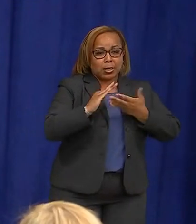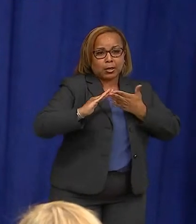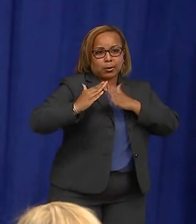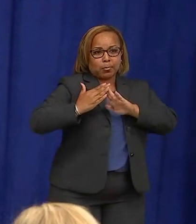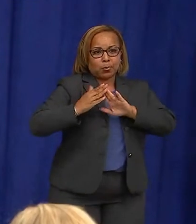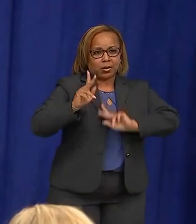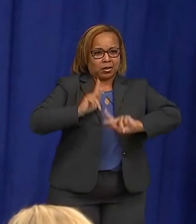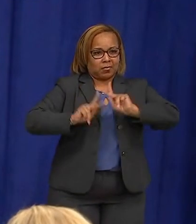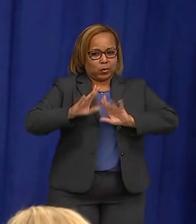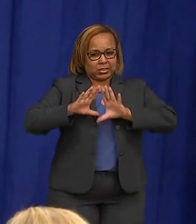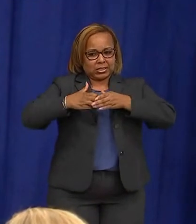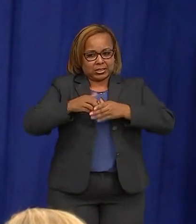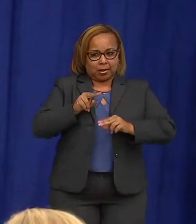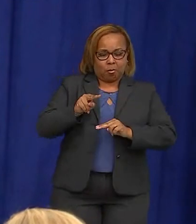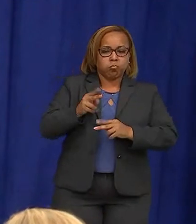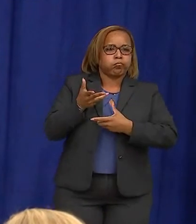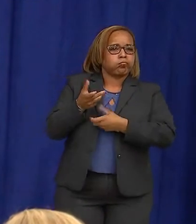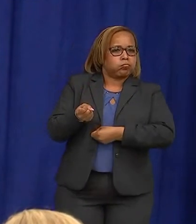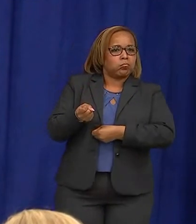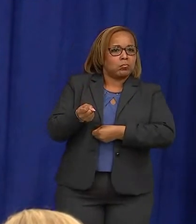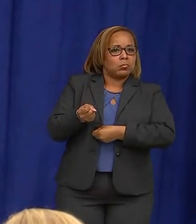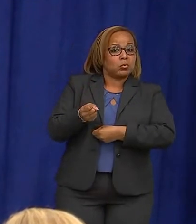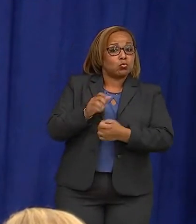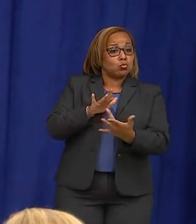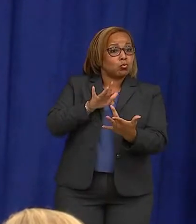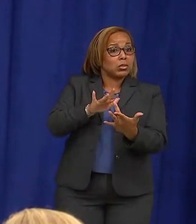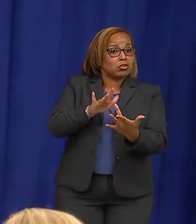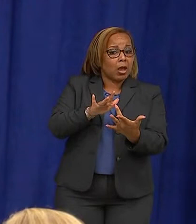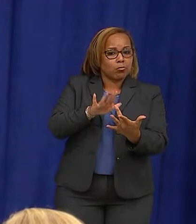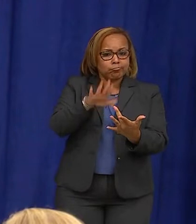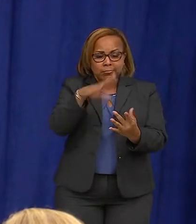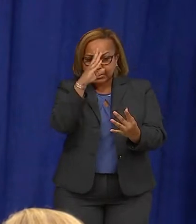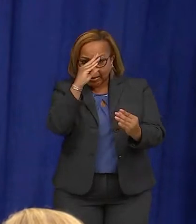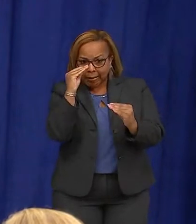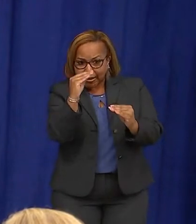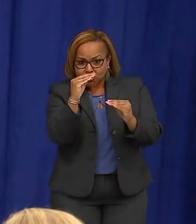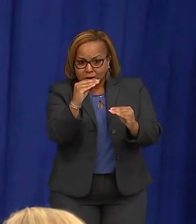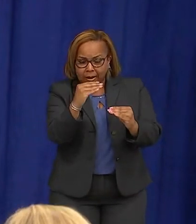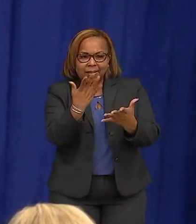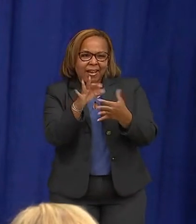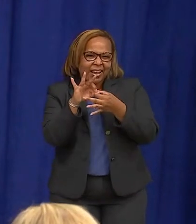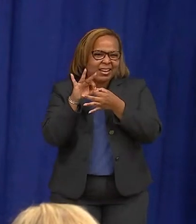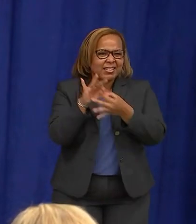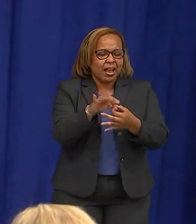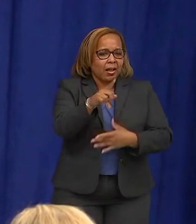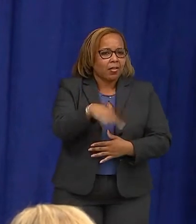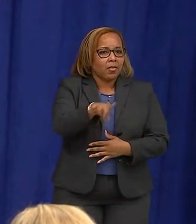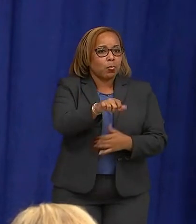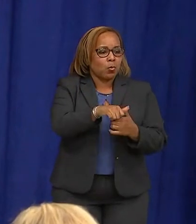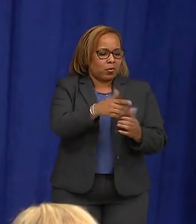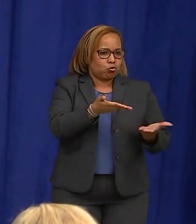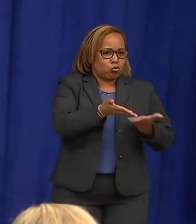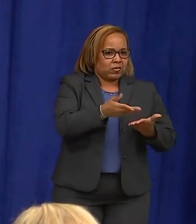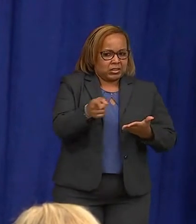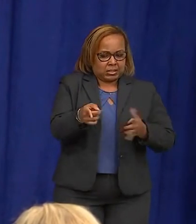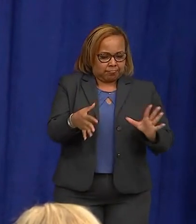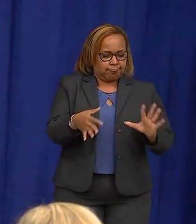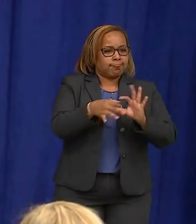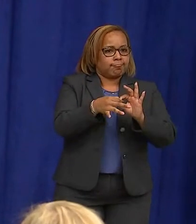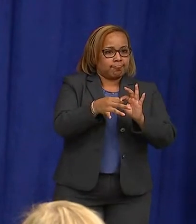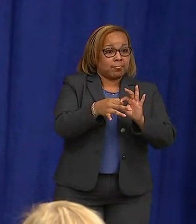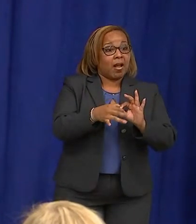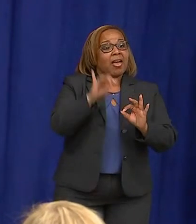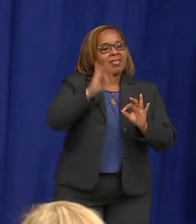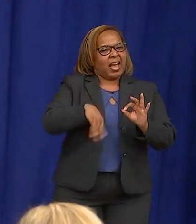voices. Trusted community voices to reach out, to educate, and connect them up with services. And that is